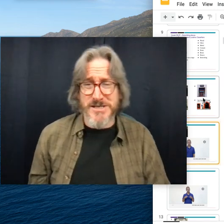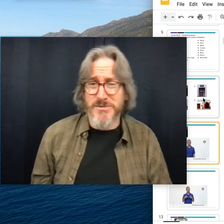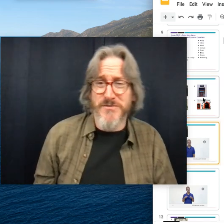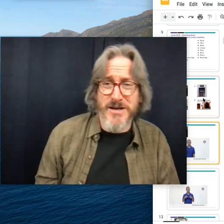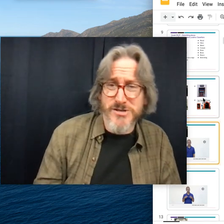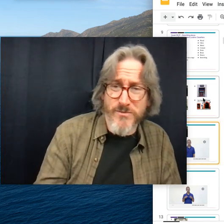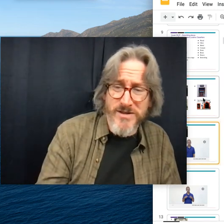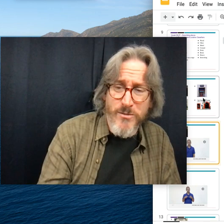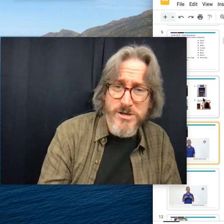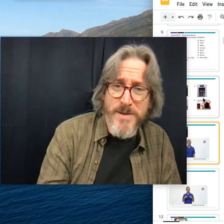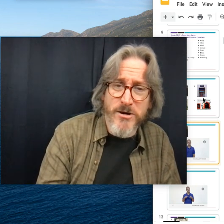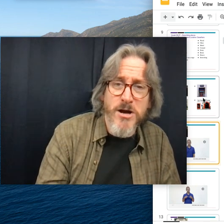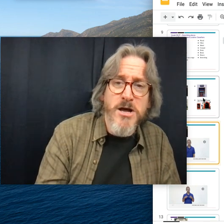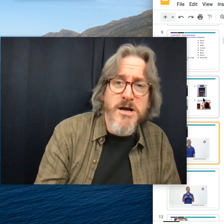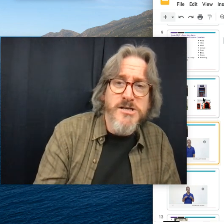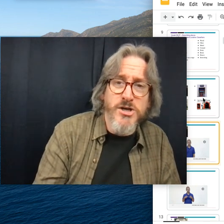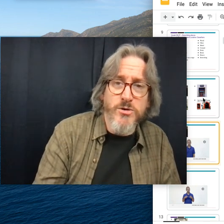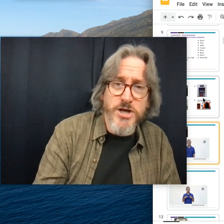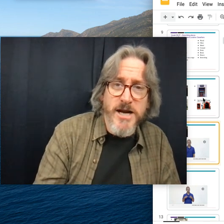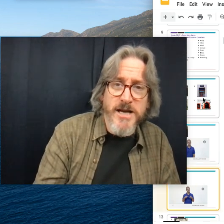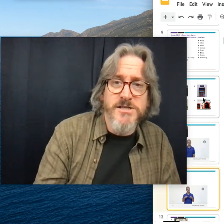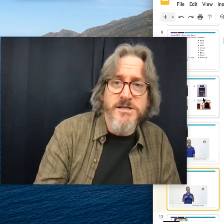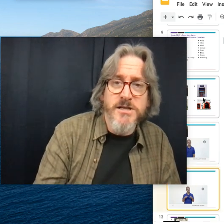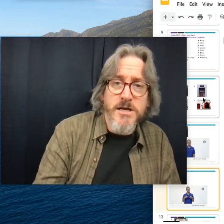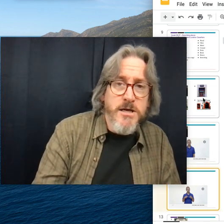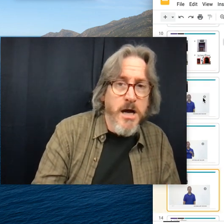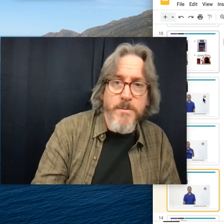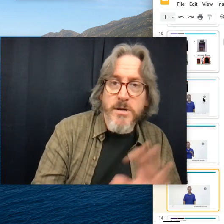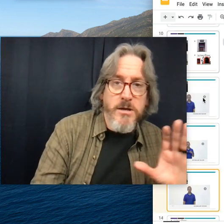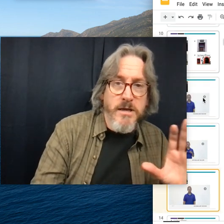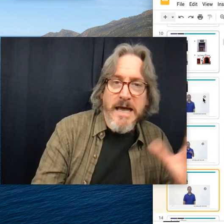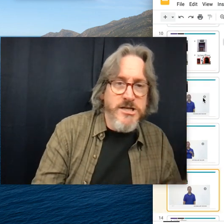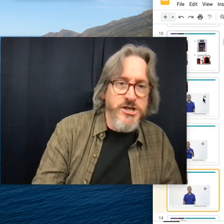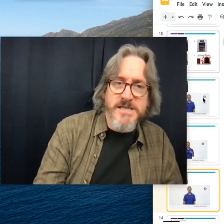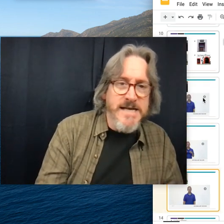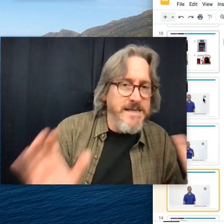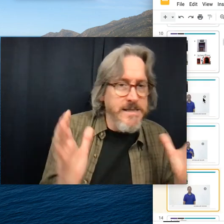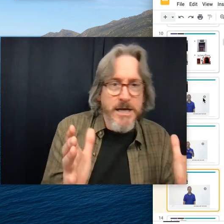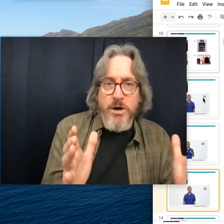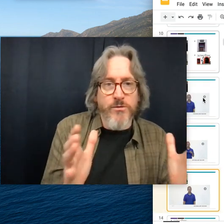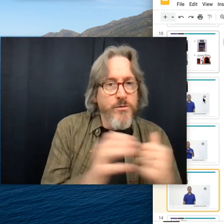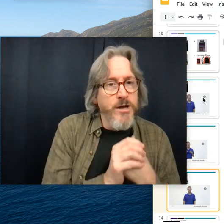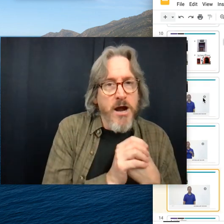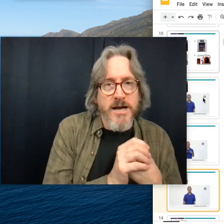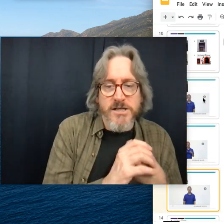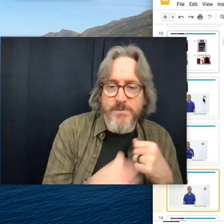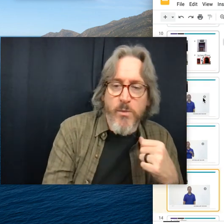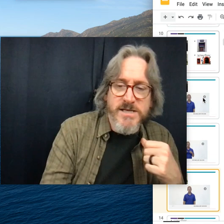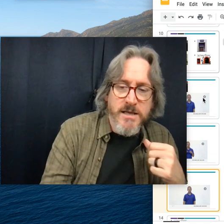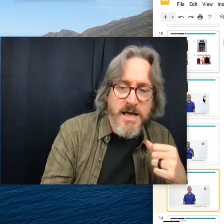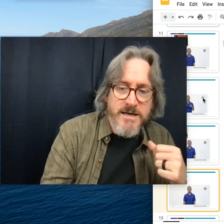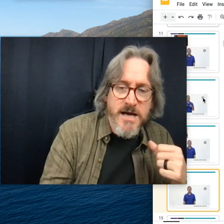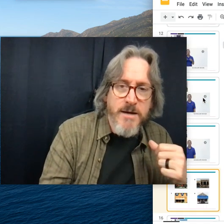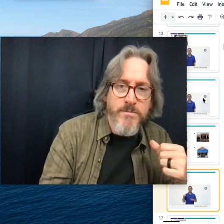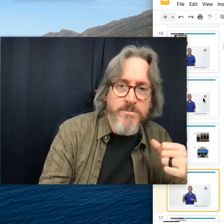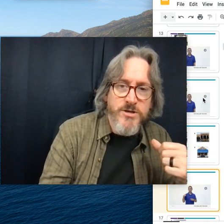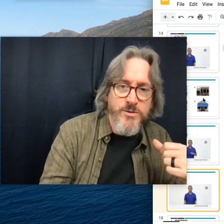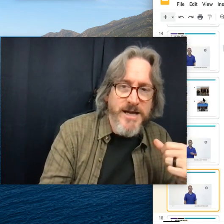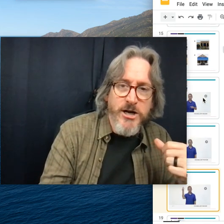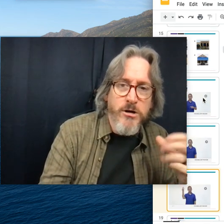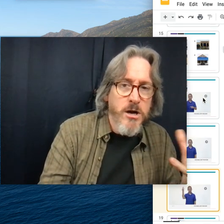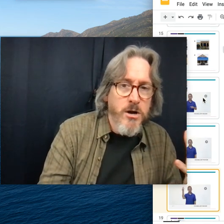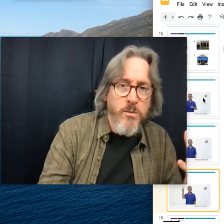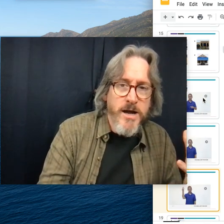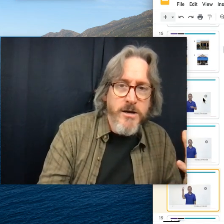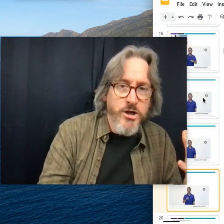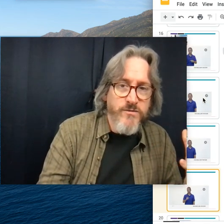I replaced it with the videos. Hopefully that works better. So Chinese, it's just as easy to go through there. I could waste a lot of time doing